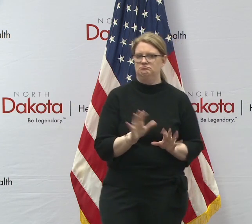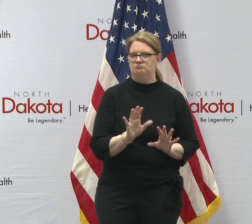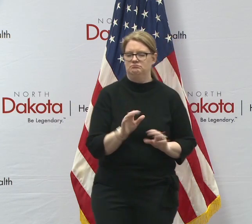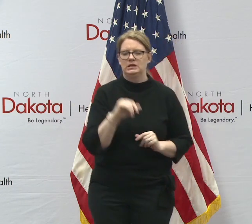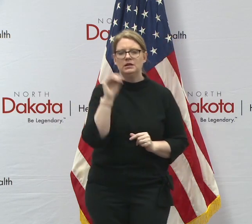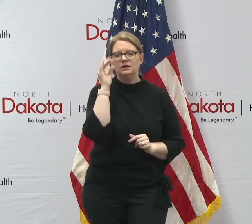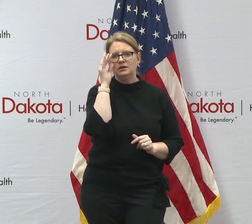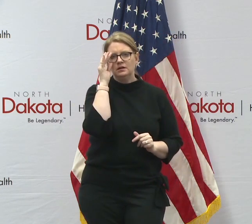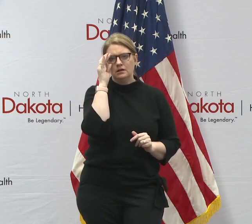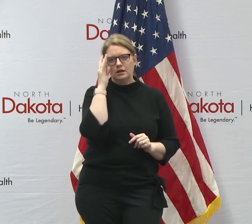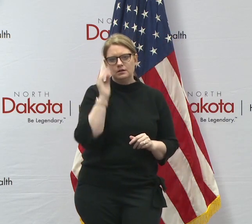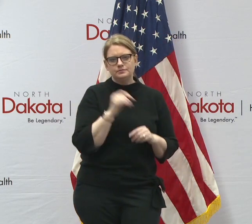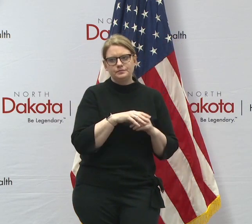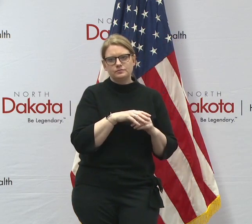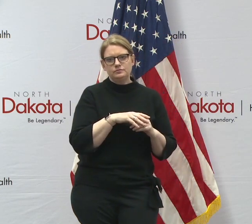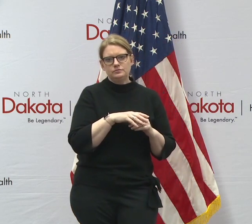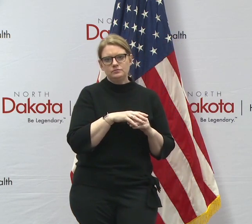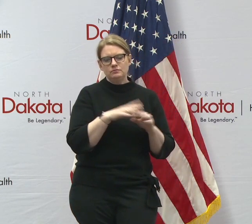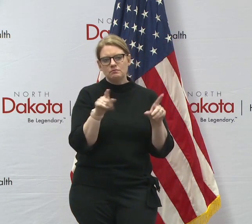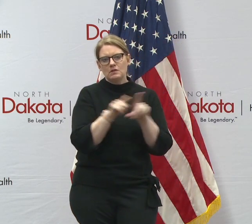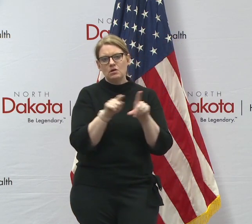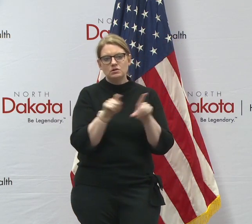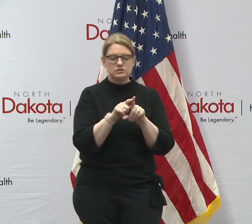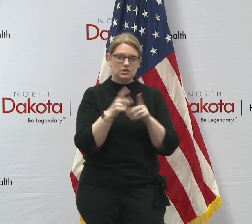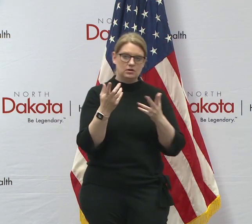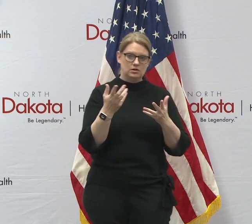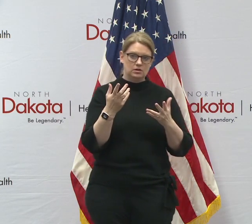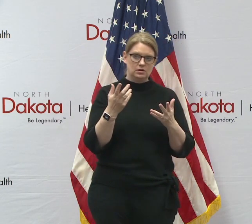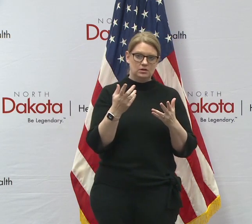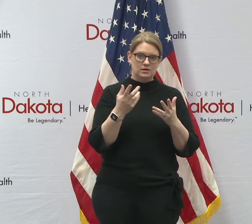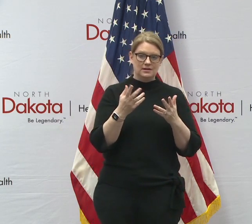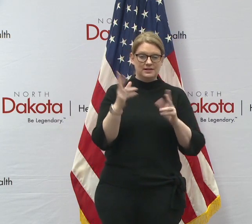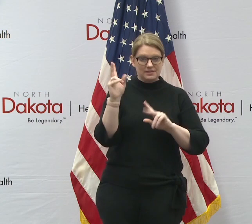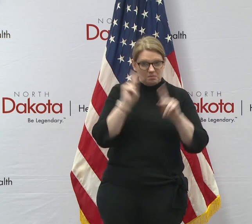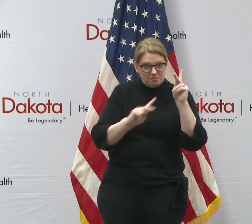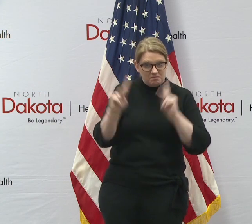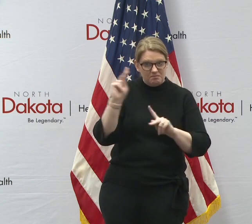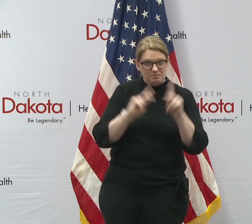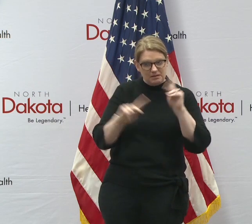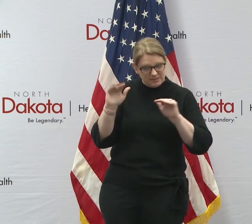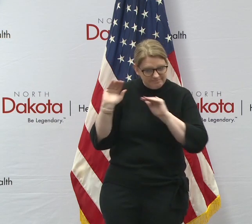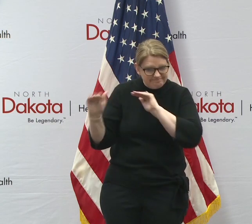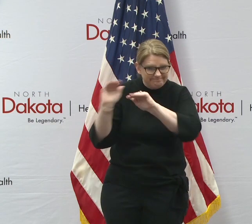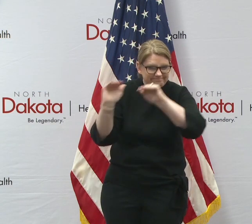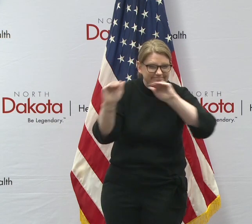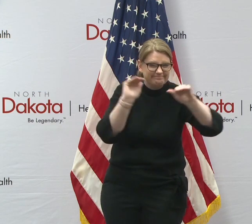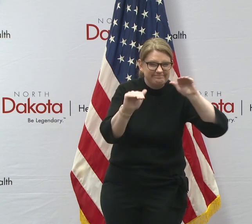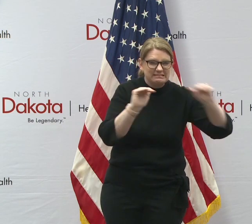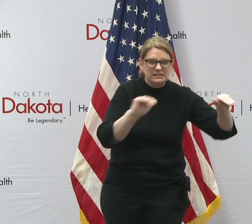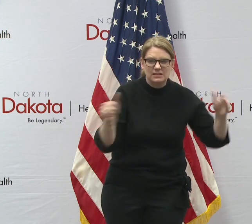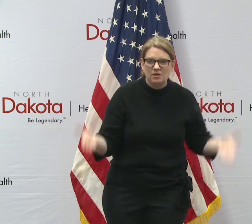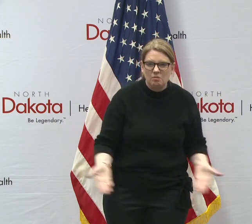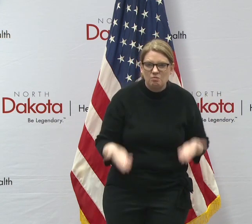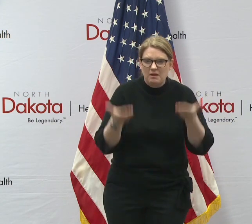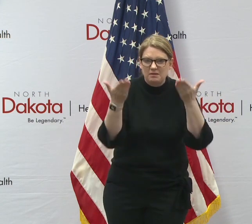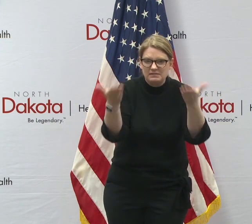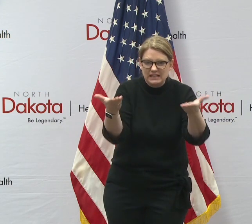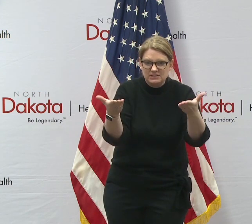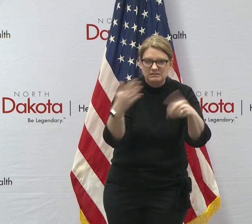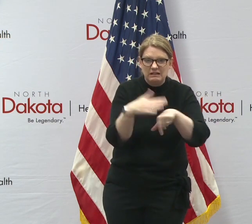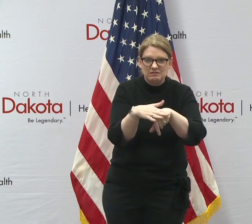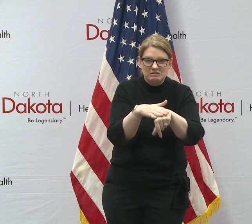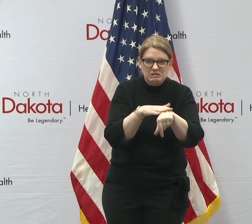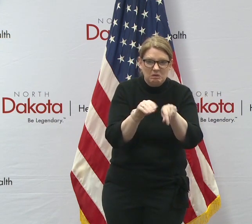want to highlight again the recommendations that we're giving for people in terms of how to slow the spread.